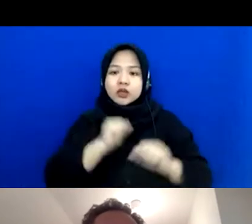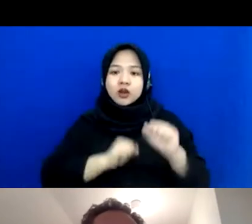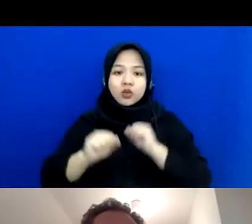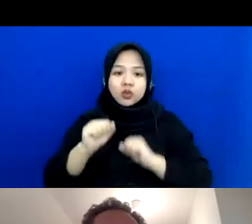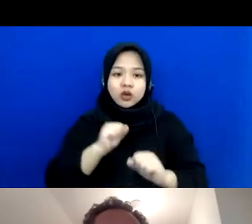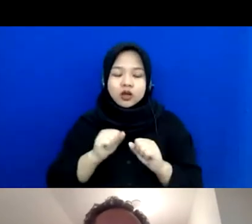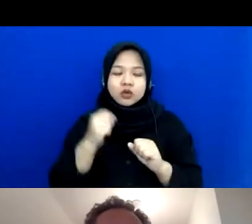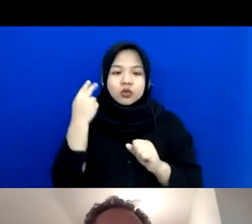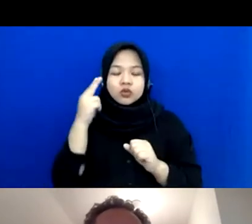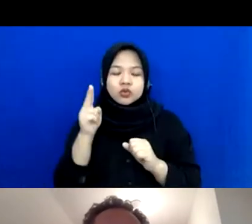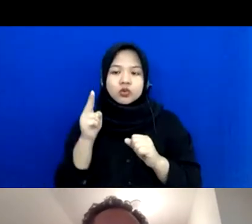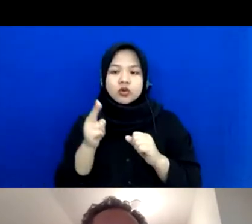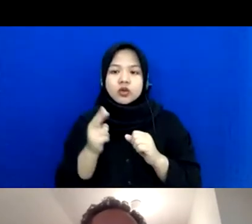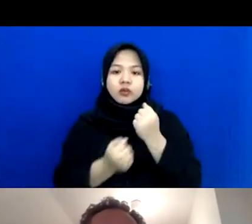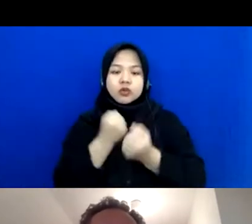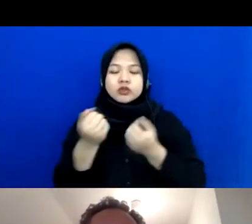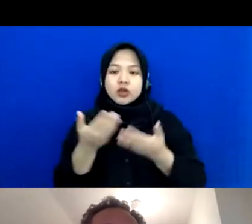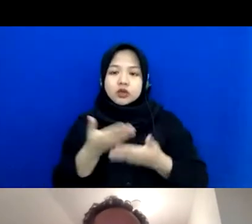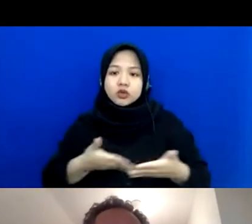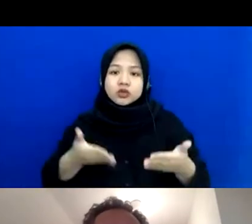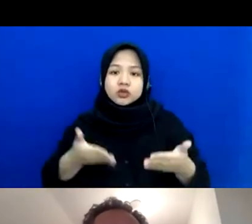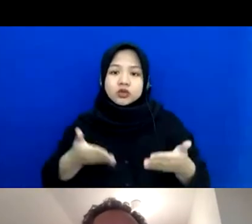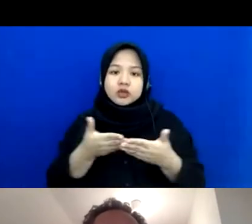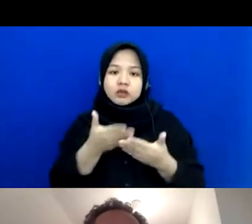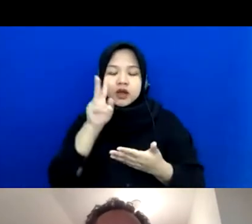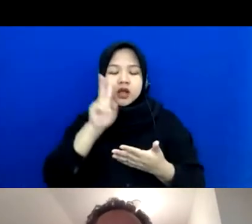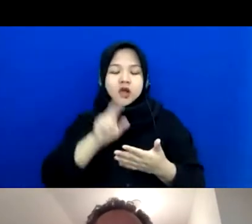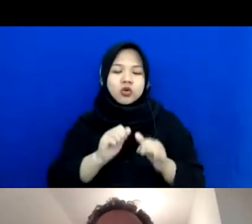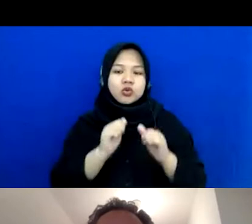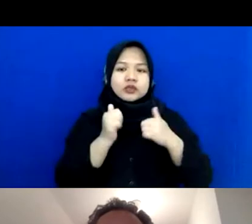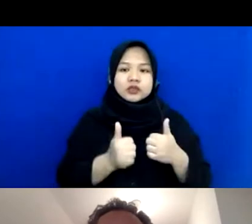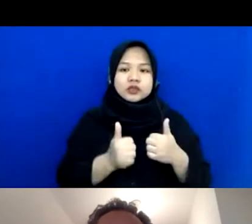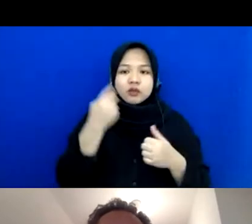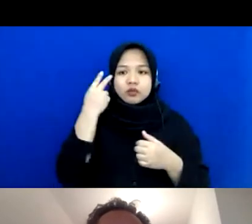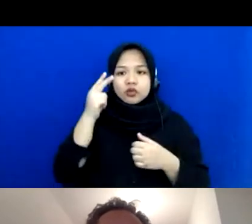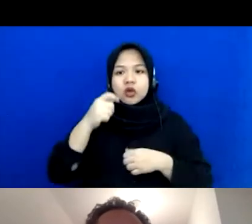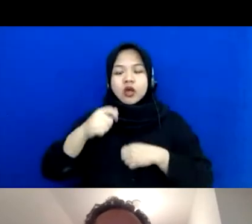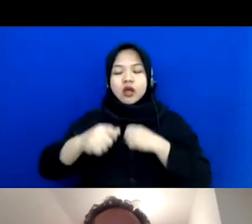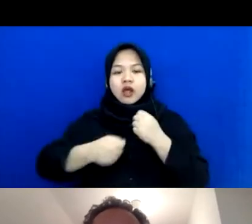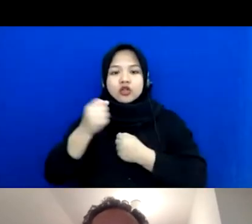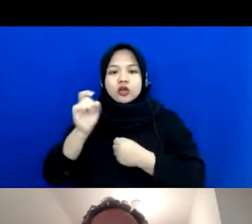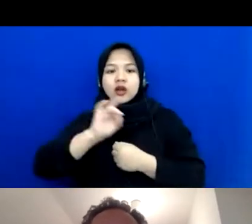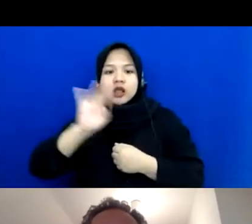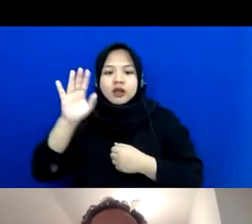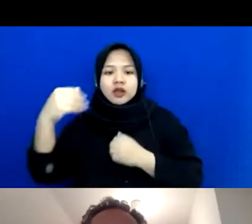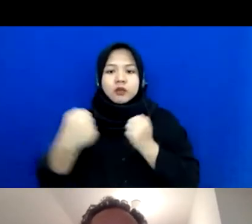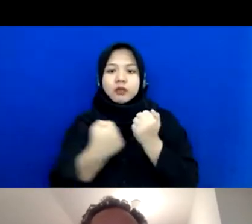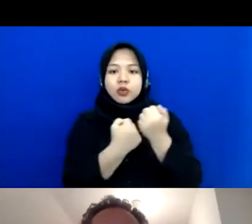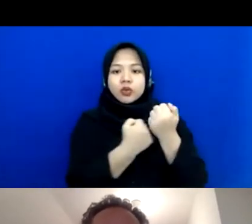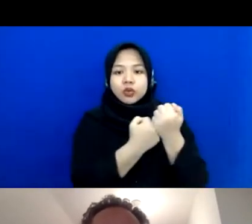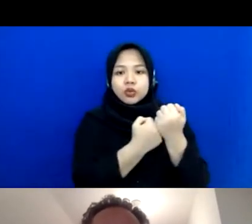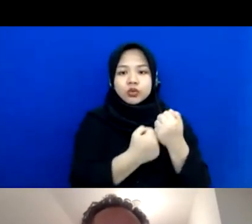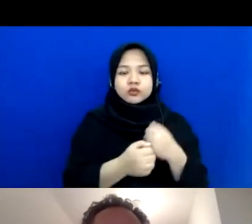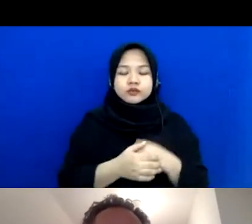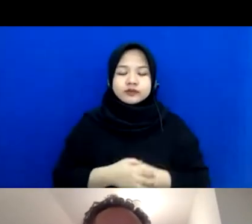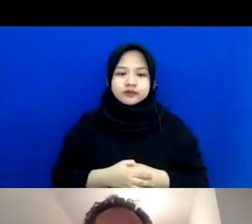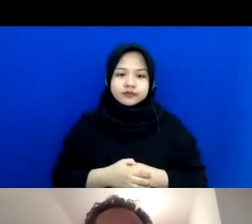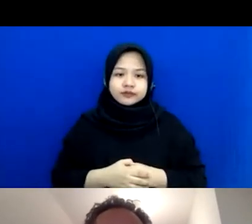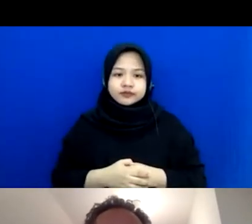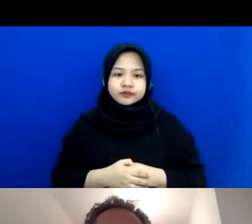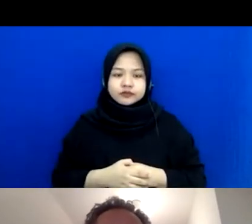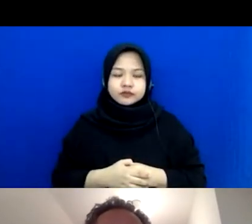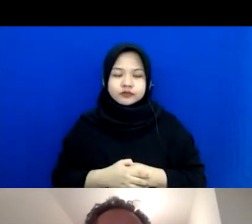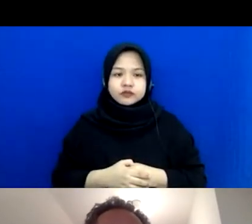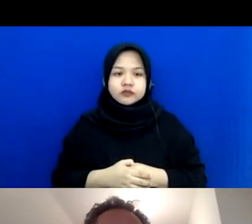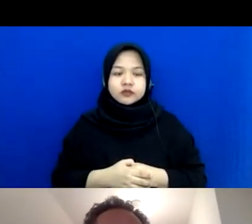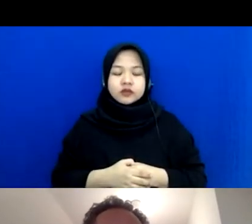of the social enterprises themselves to get ready for these other actors to then support. So these are, obviously these points